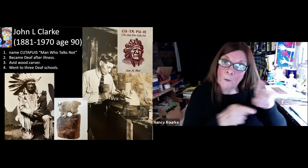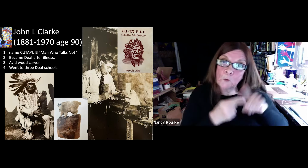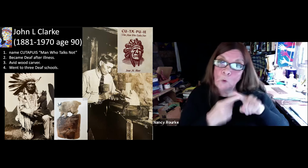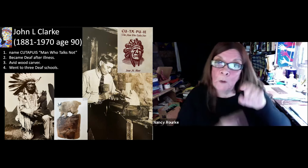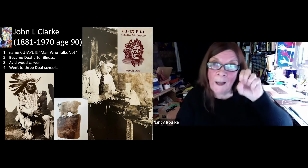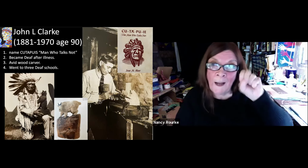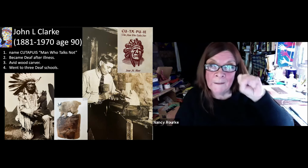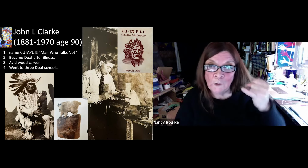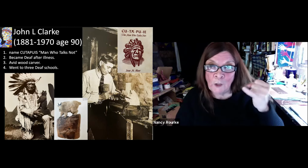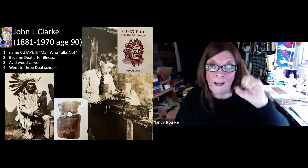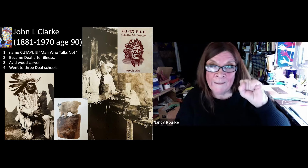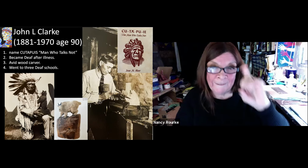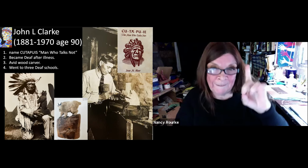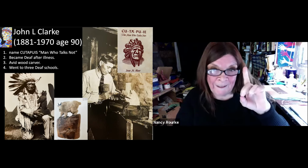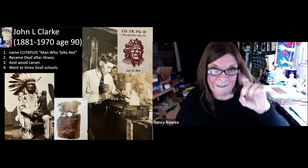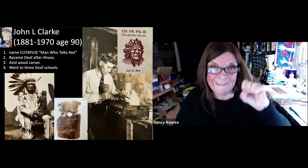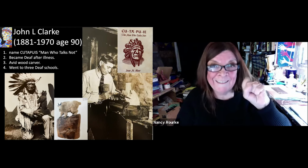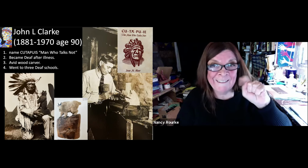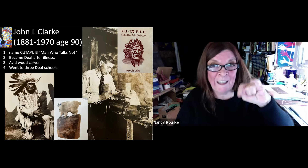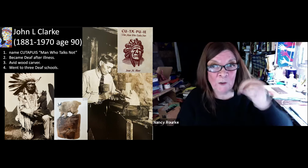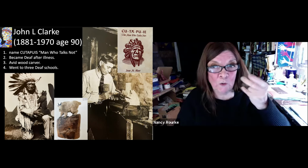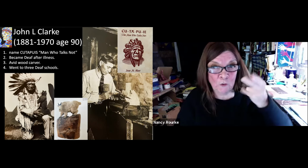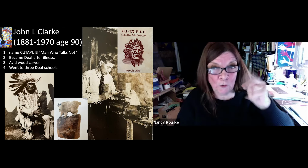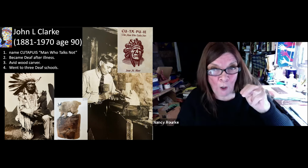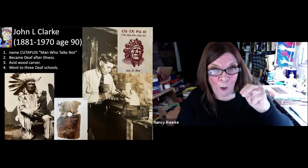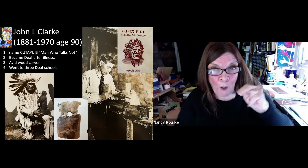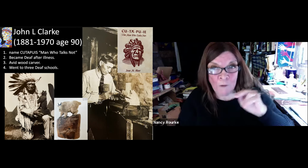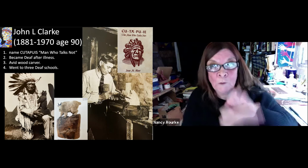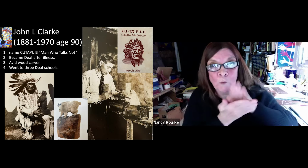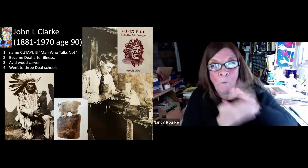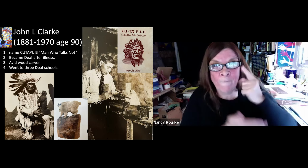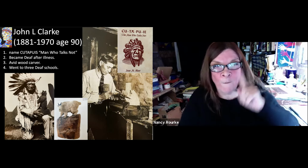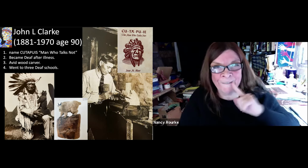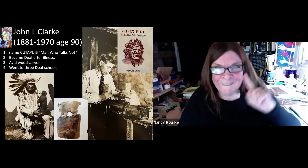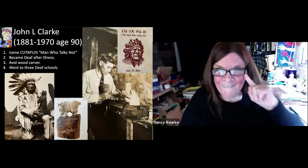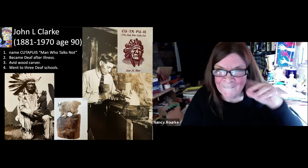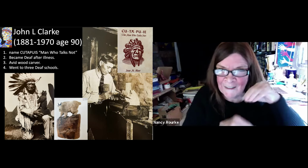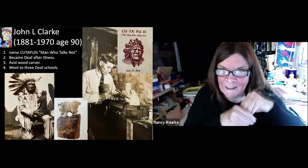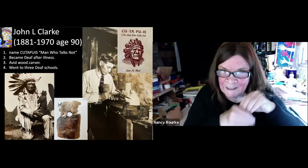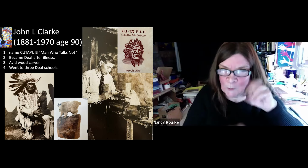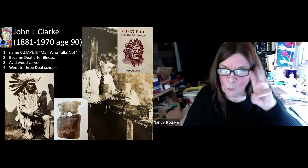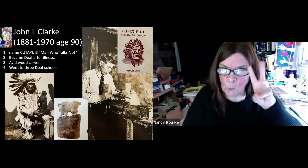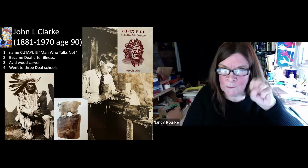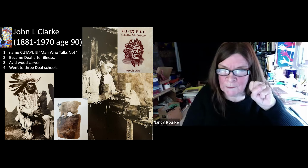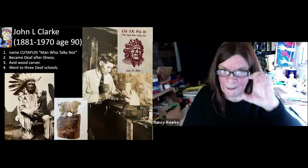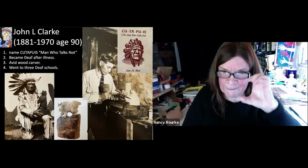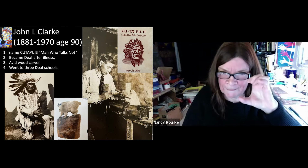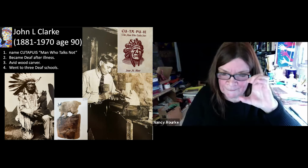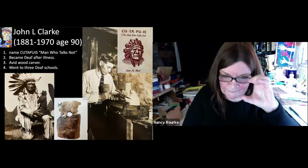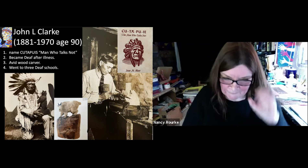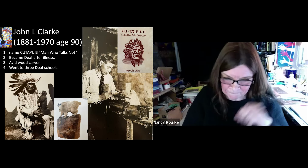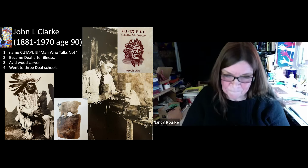Then. John attended. SJSD. Which is St. John. School for the deaf.